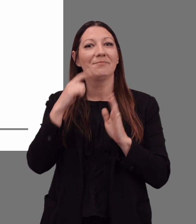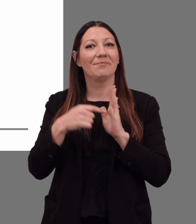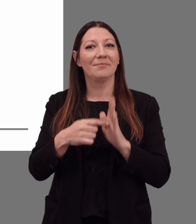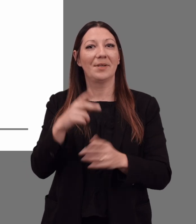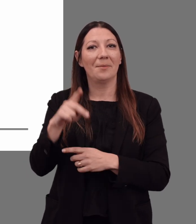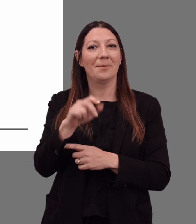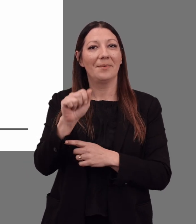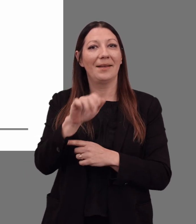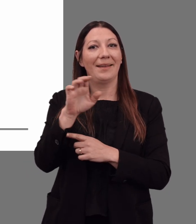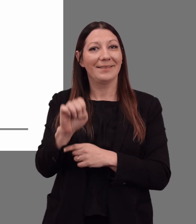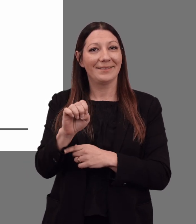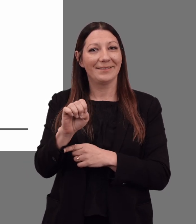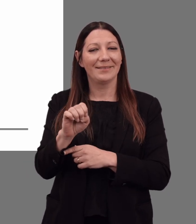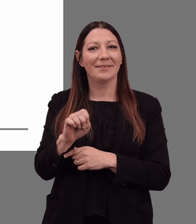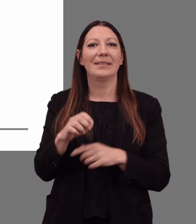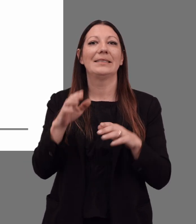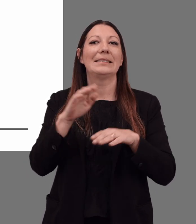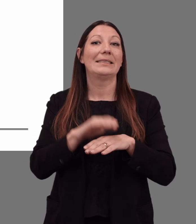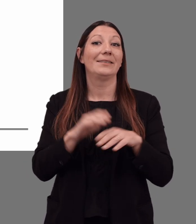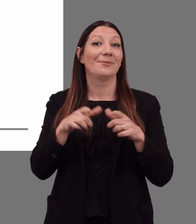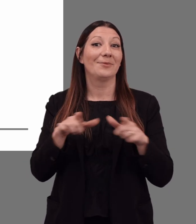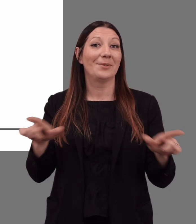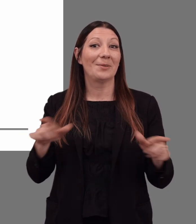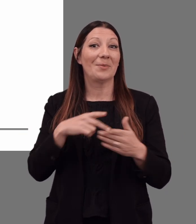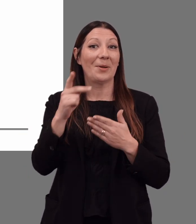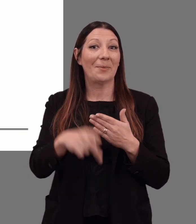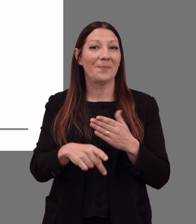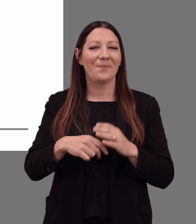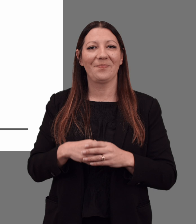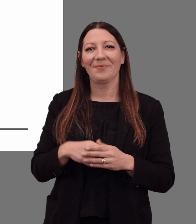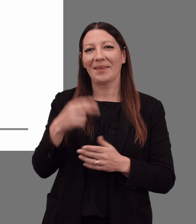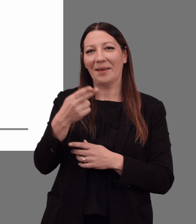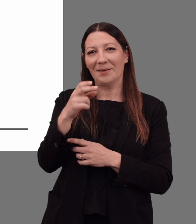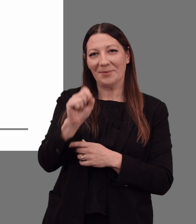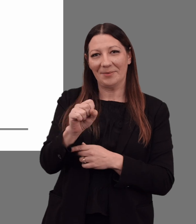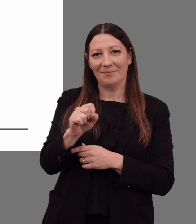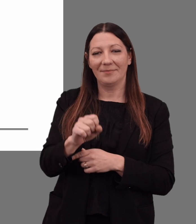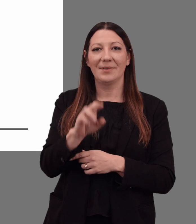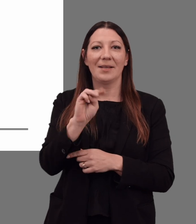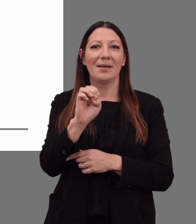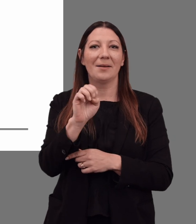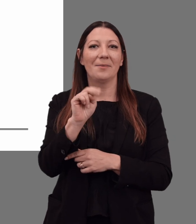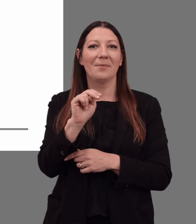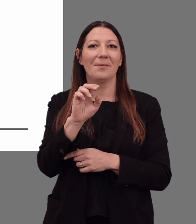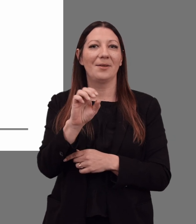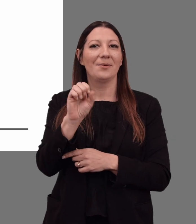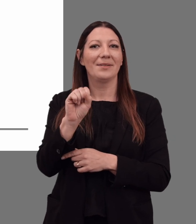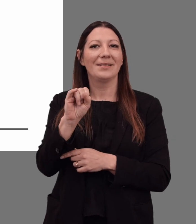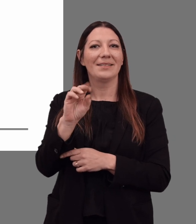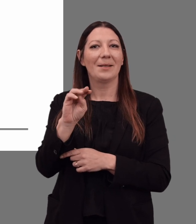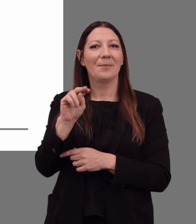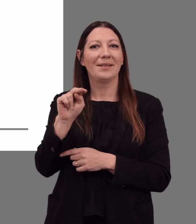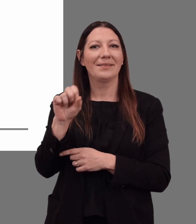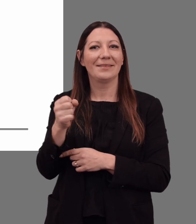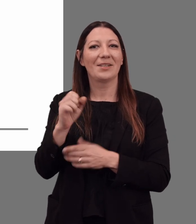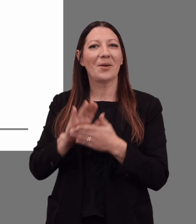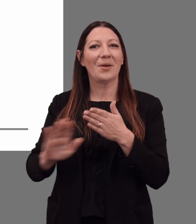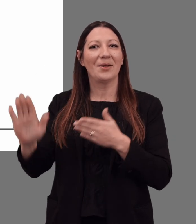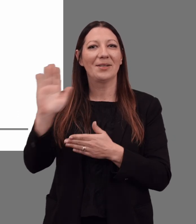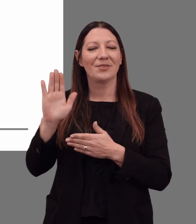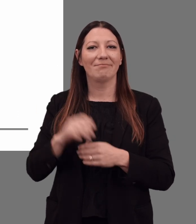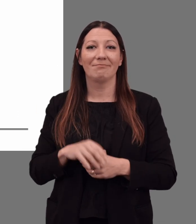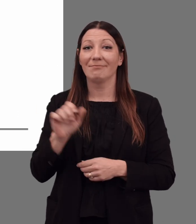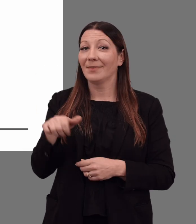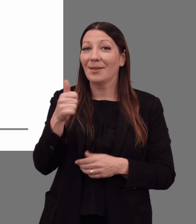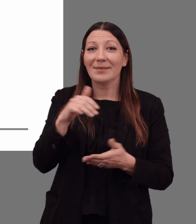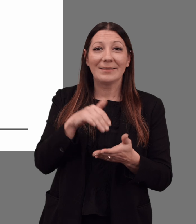PACE, English Language Programs, the Collegiate, Menno-Simons College, other centers and institutes, and the